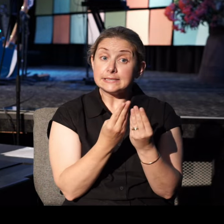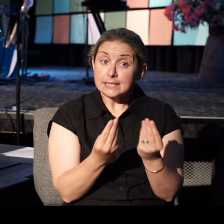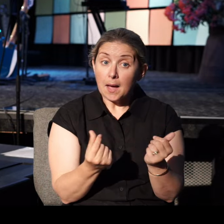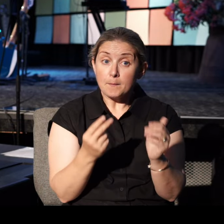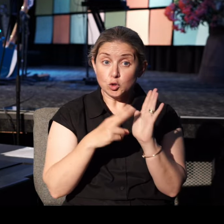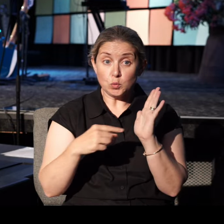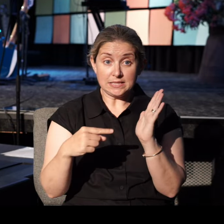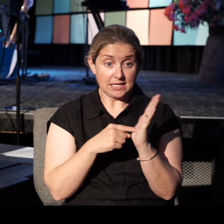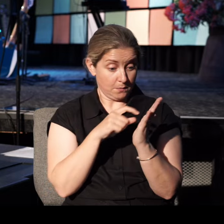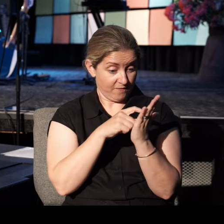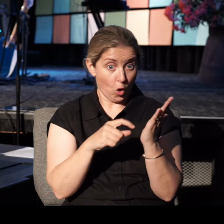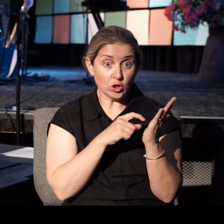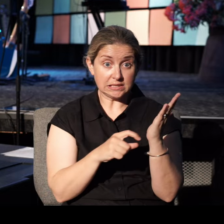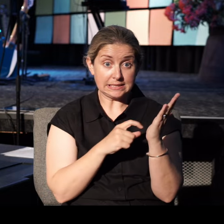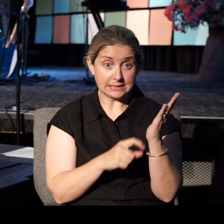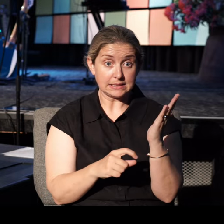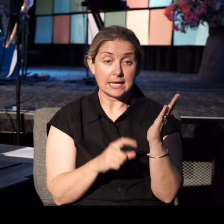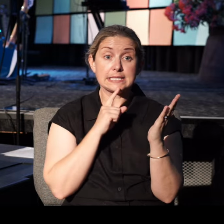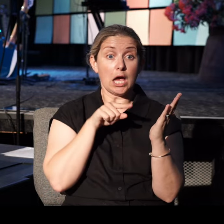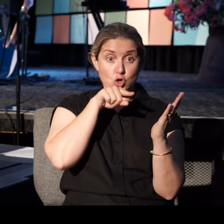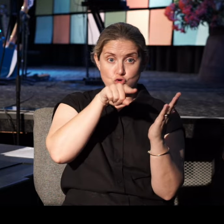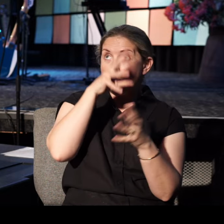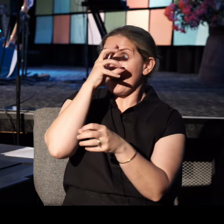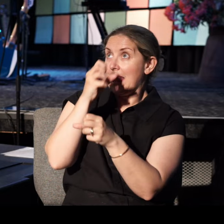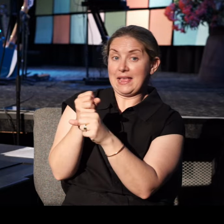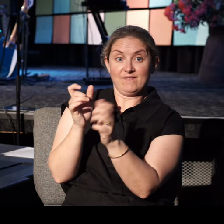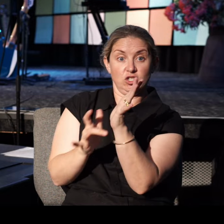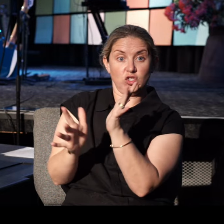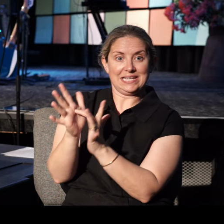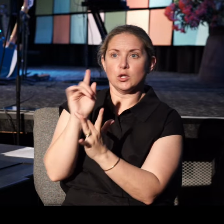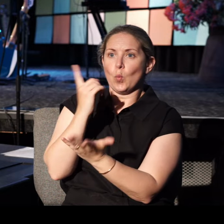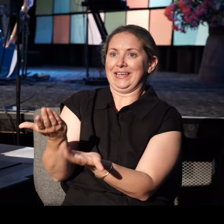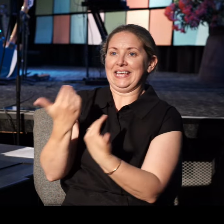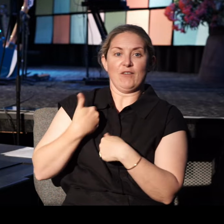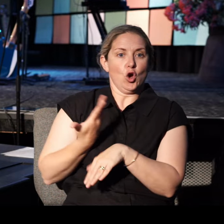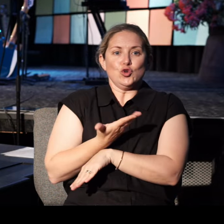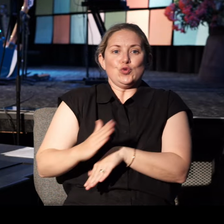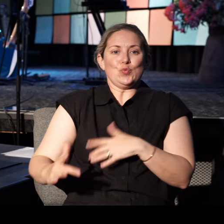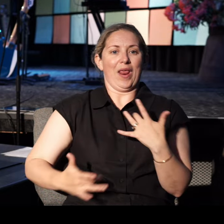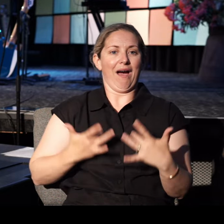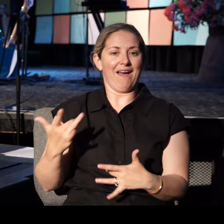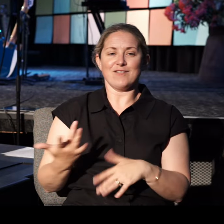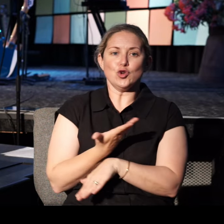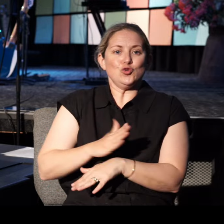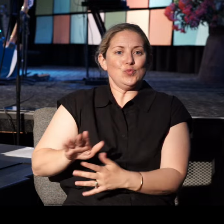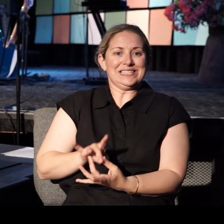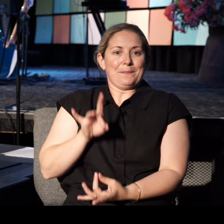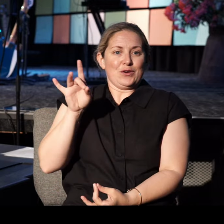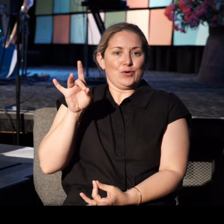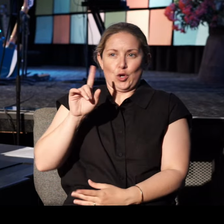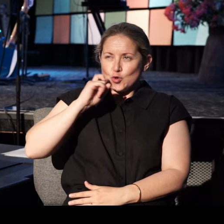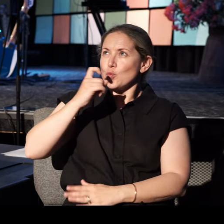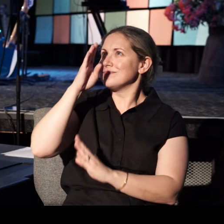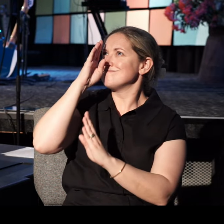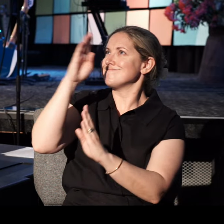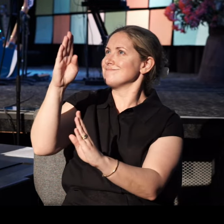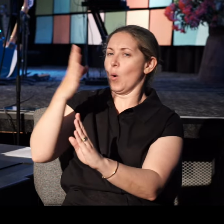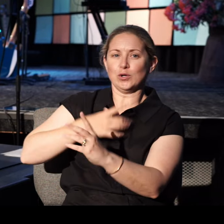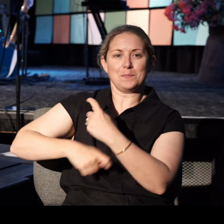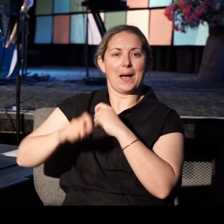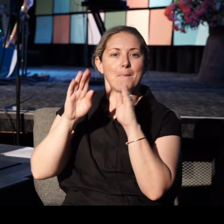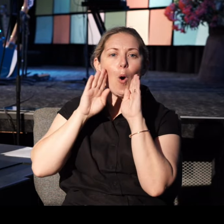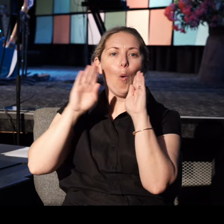Christ will not only at the same time have a new spirit within them who seeks holiness, they'll also continue to have their